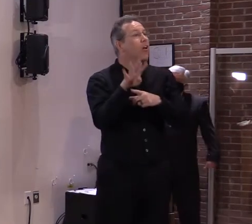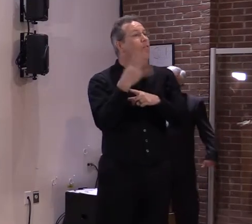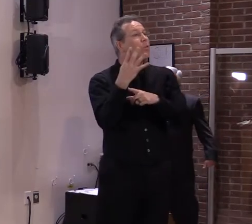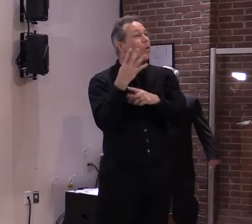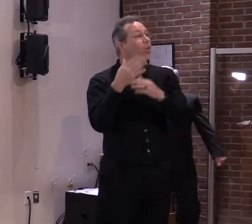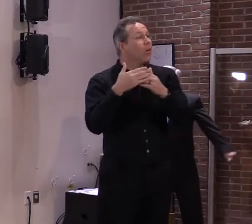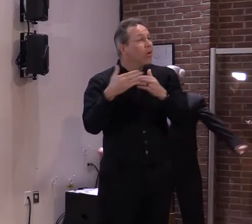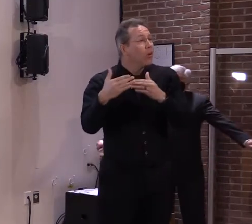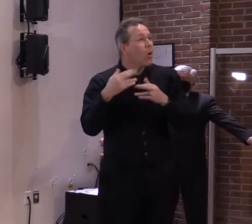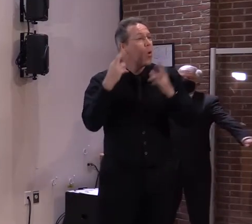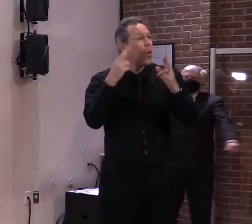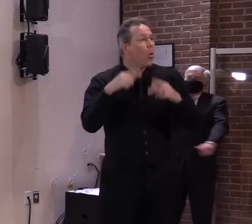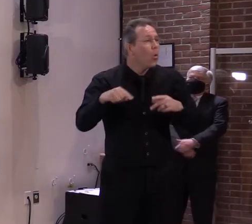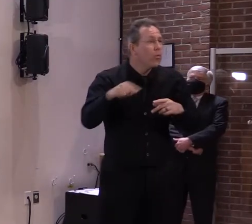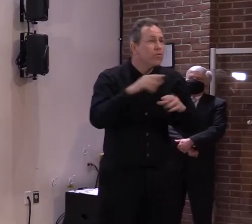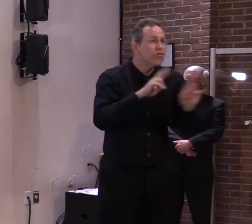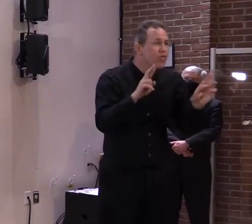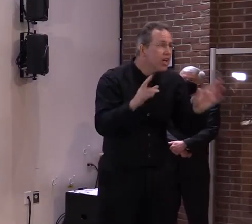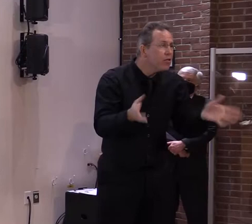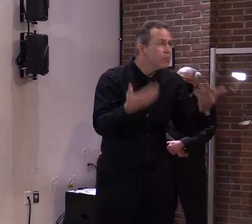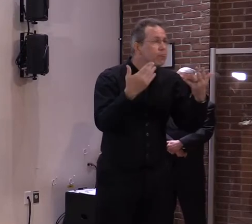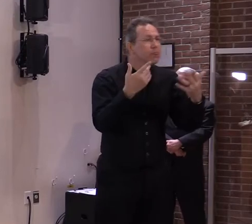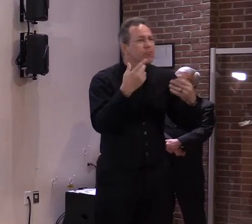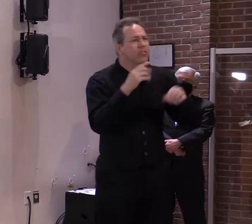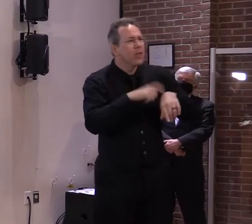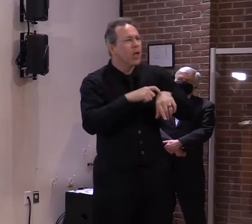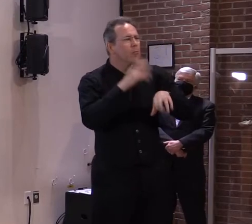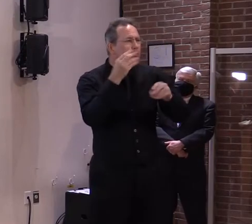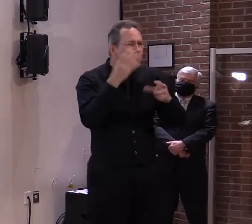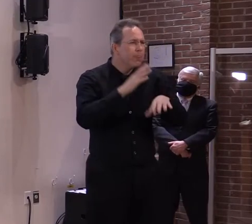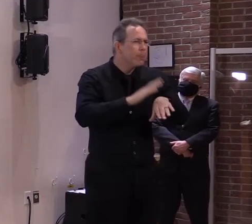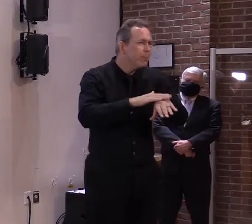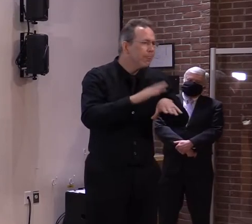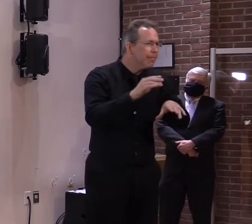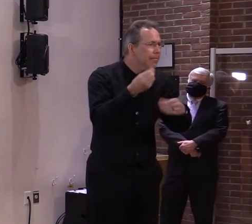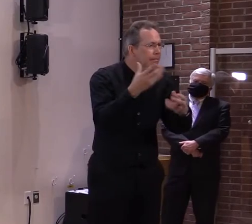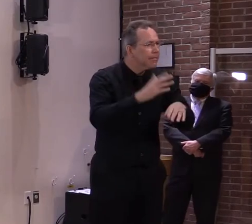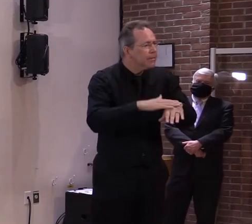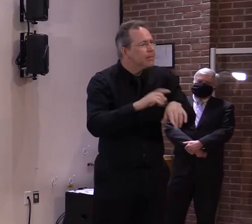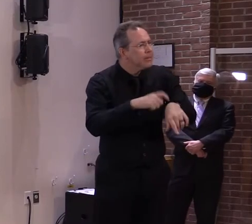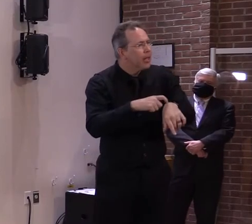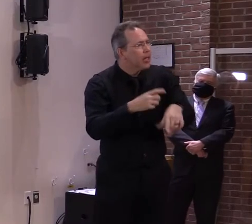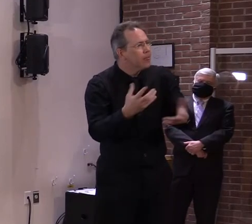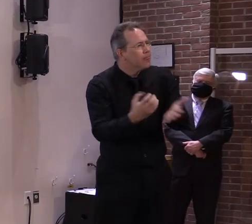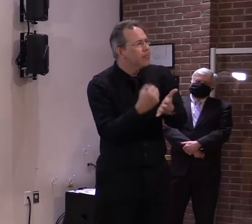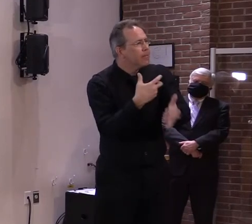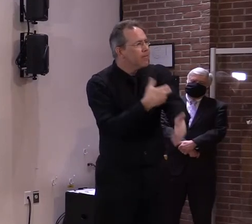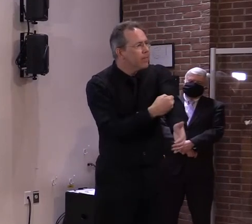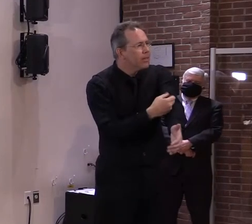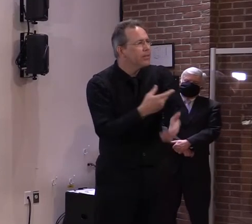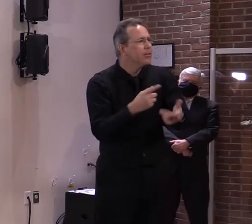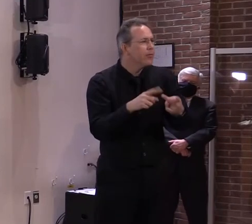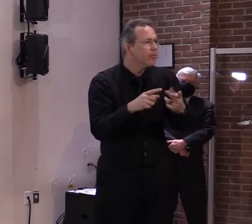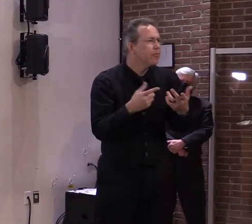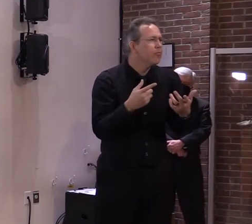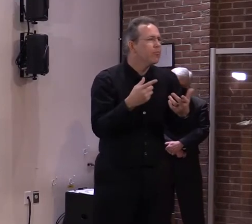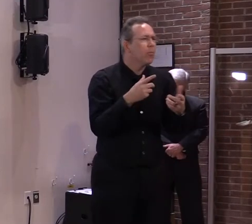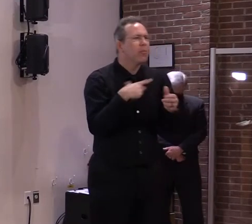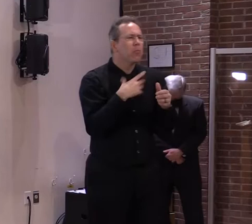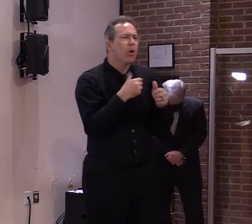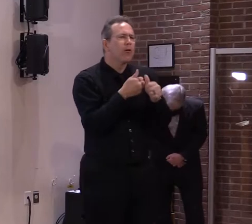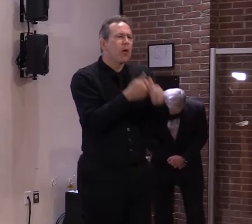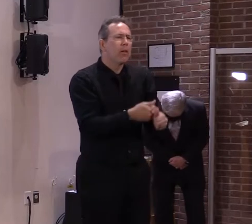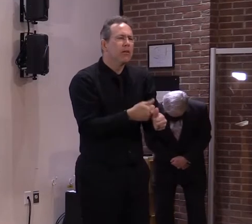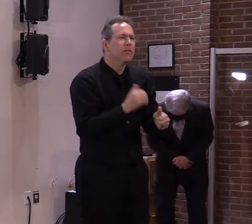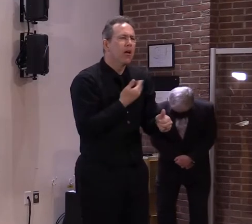not mandates. And that will include everything that's been ordered thus far. So there won't be